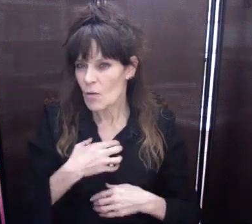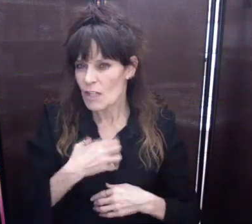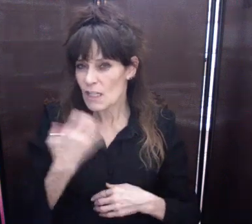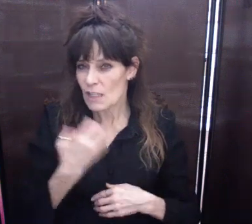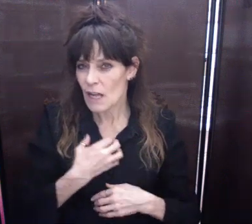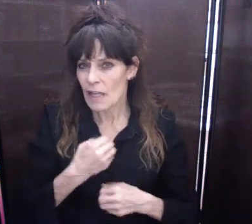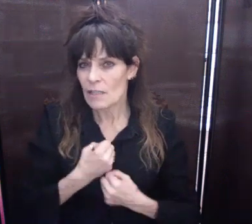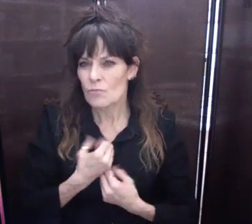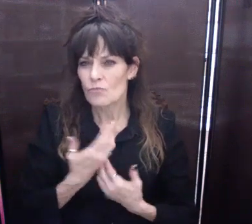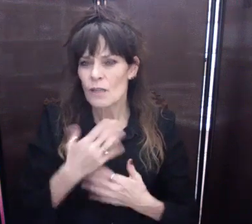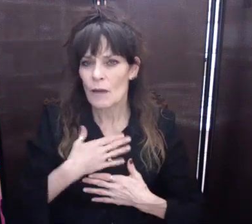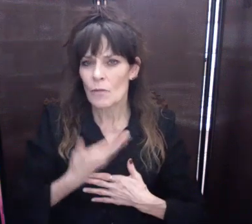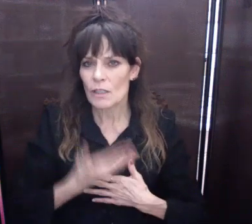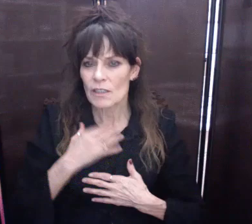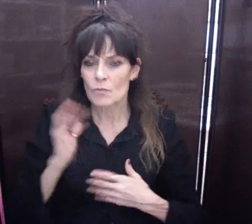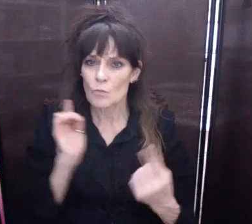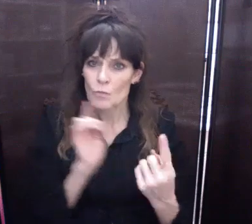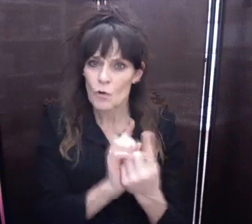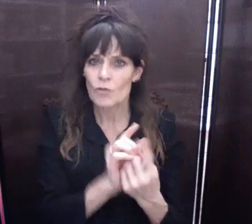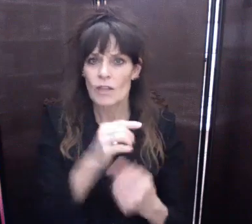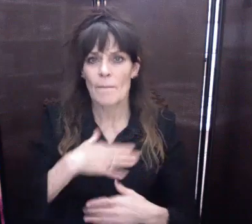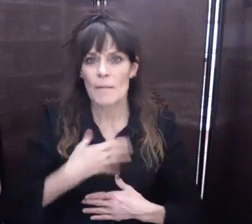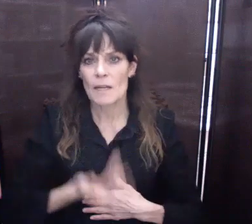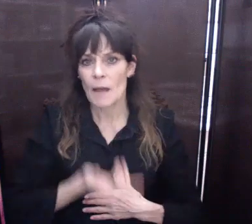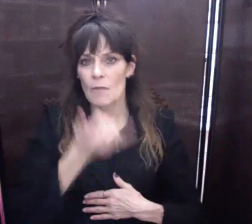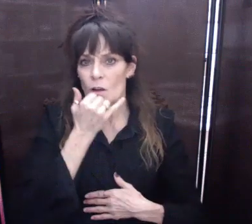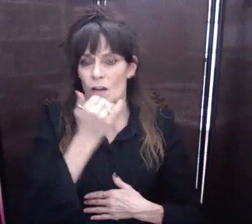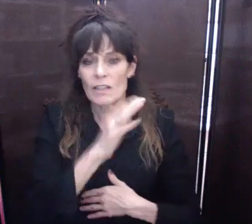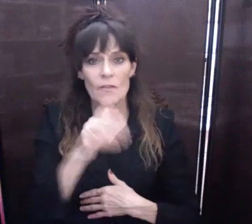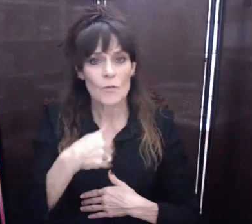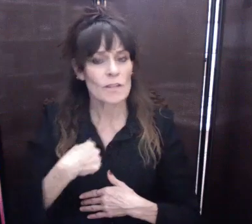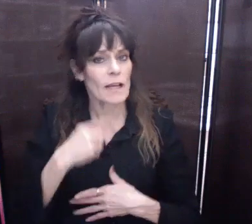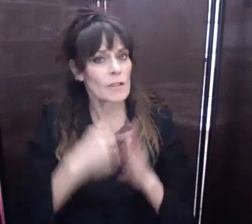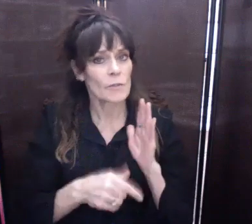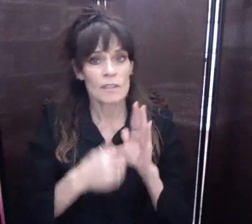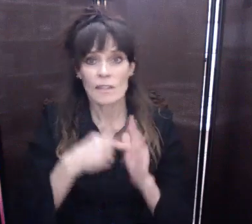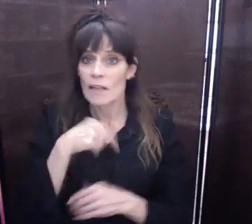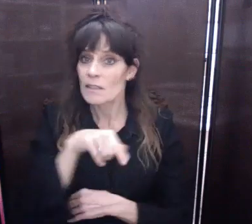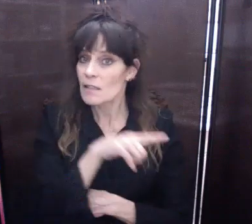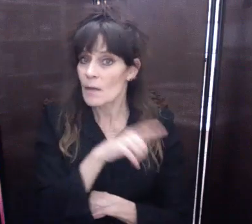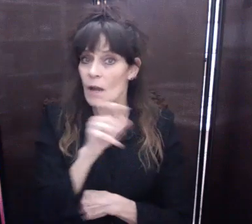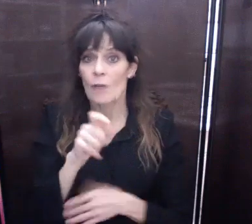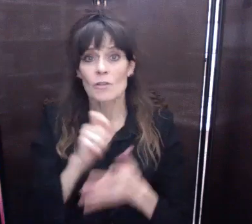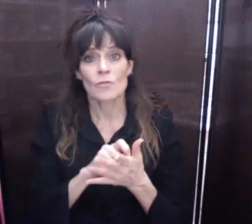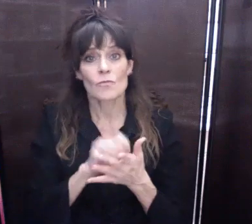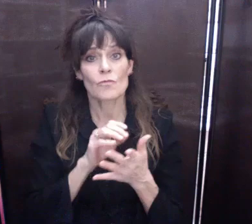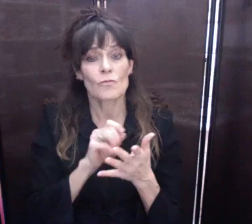to approach these individuals, admitting my wrong. Never was I to be critical of them. I was to right all such matters to the utmost of